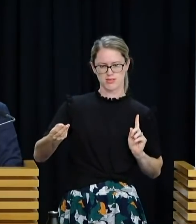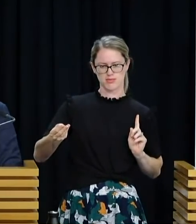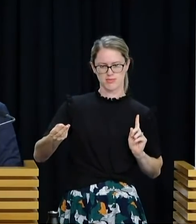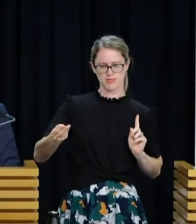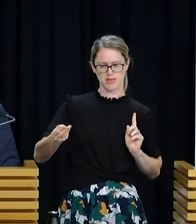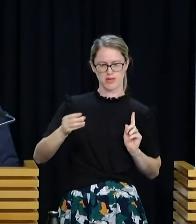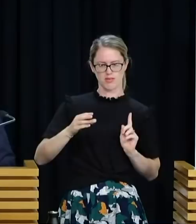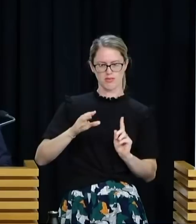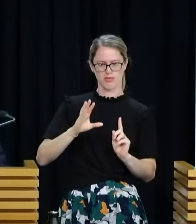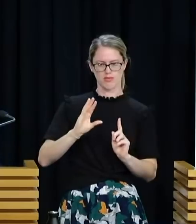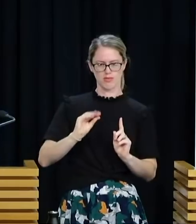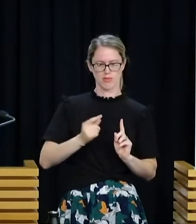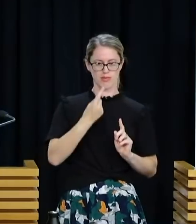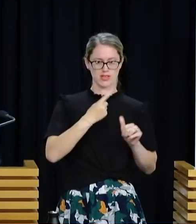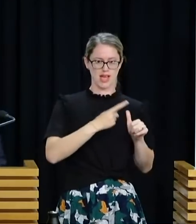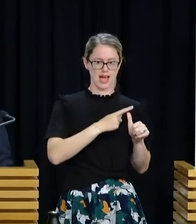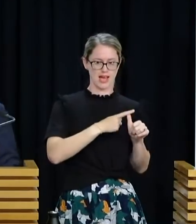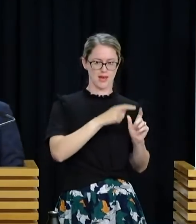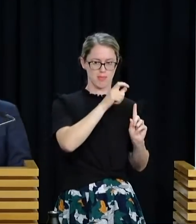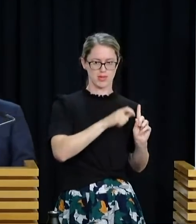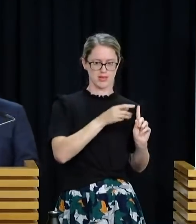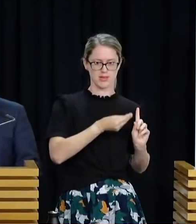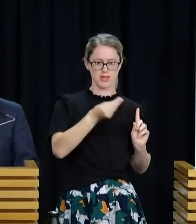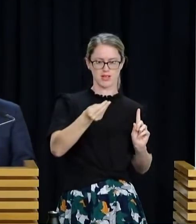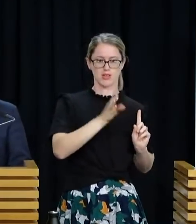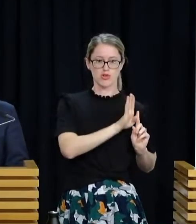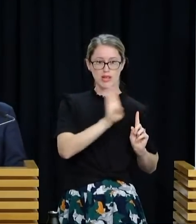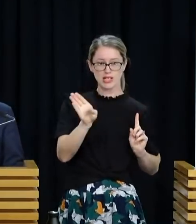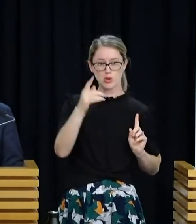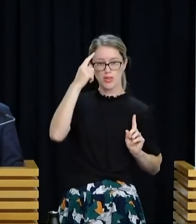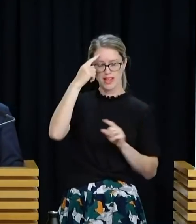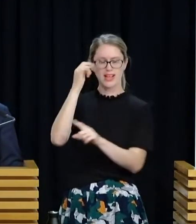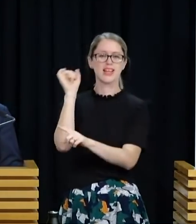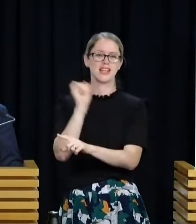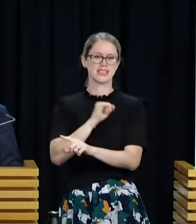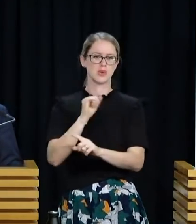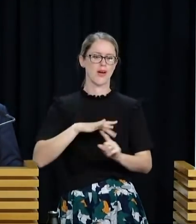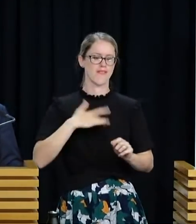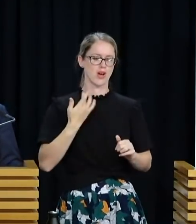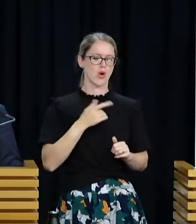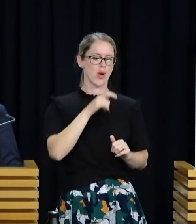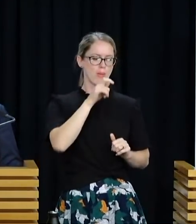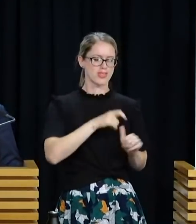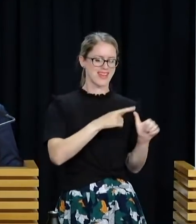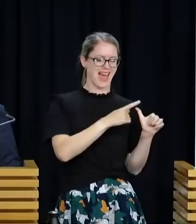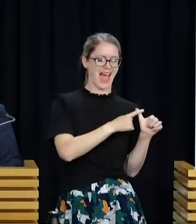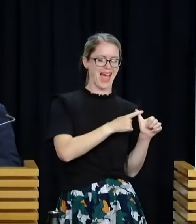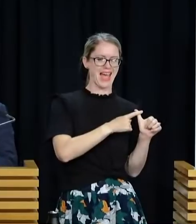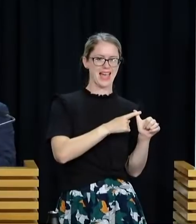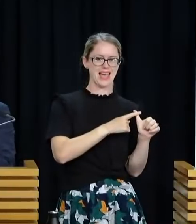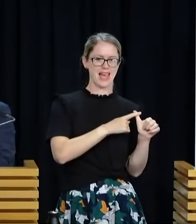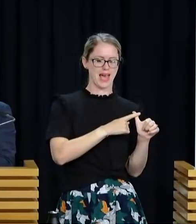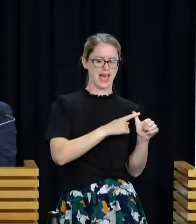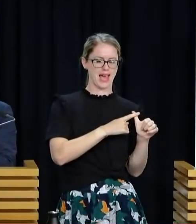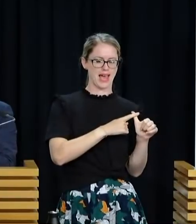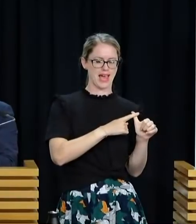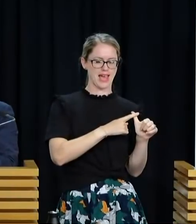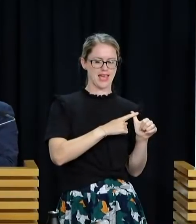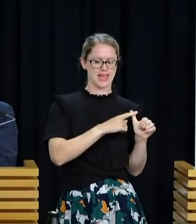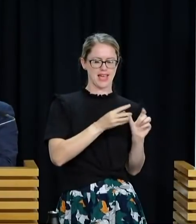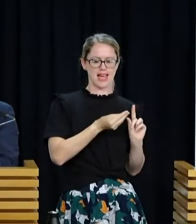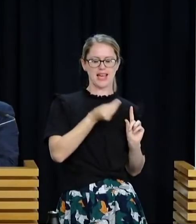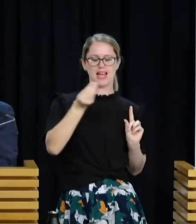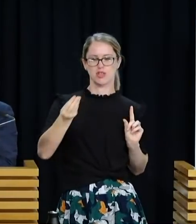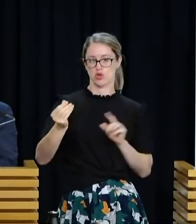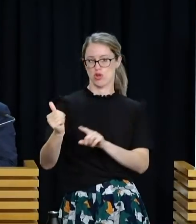of DVS? So the advice we had, and I'll get the Director General to comment, is that yes, the link is clearly to cases A and B rather than there being one of the